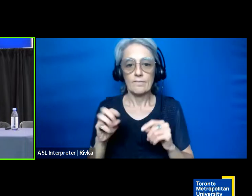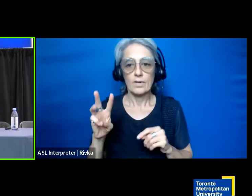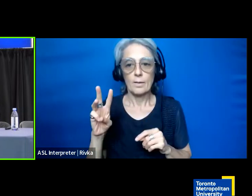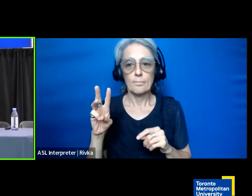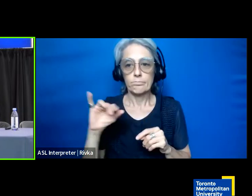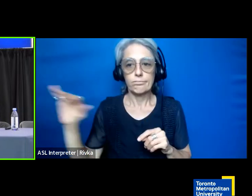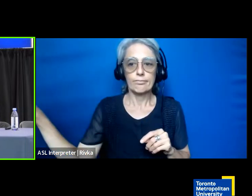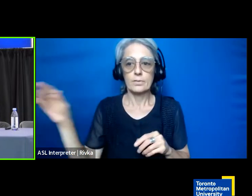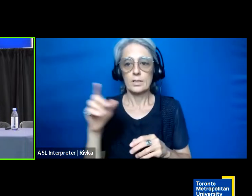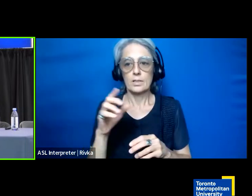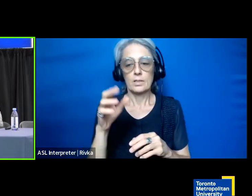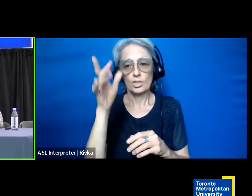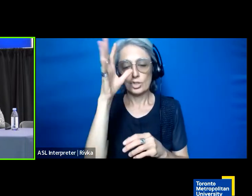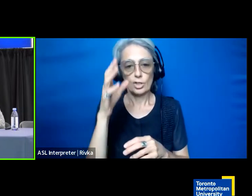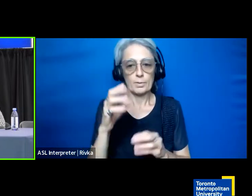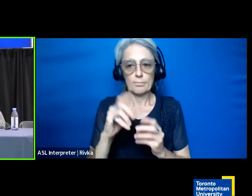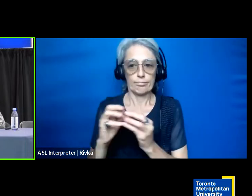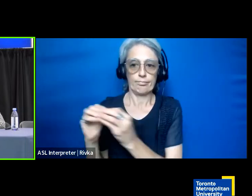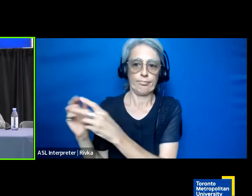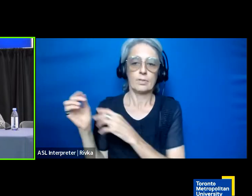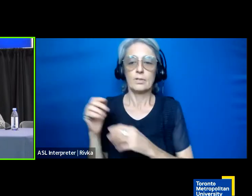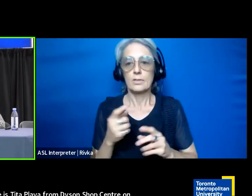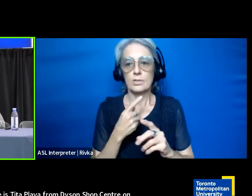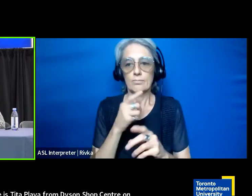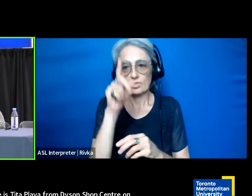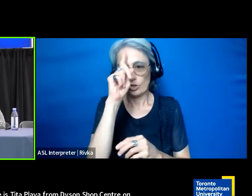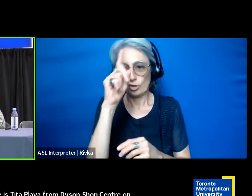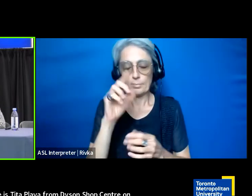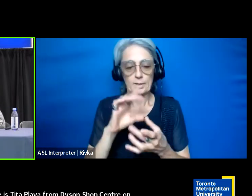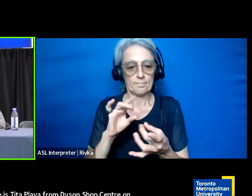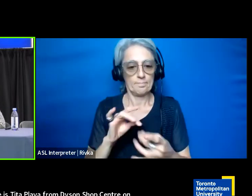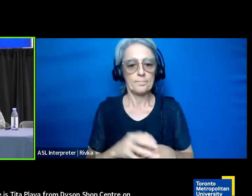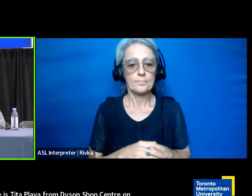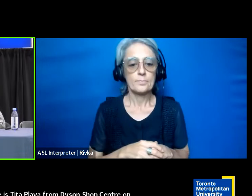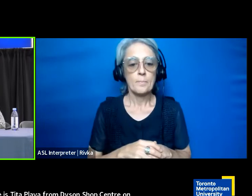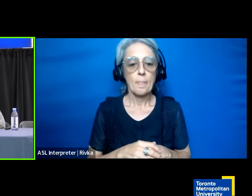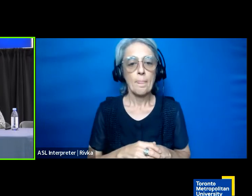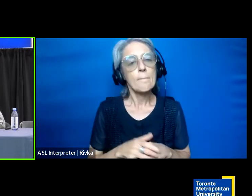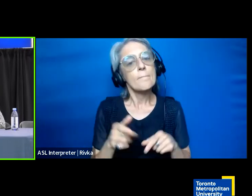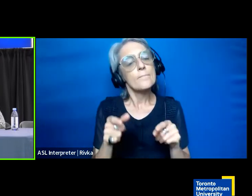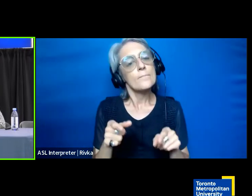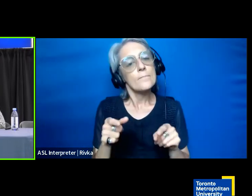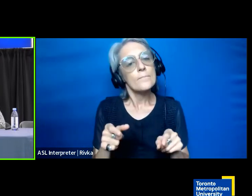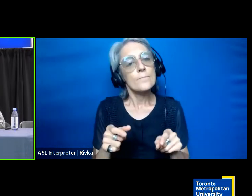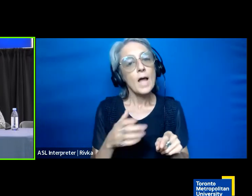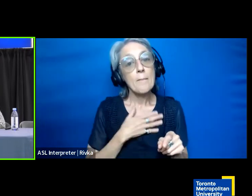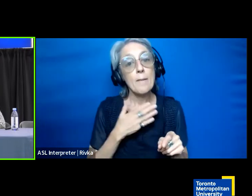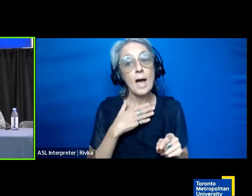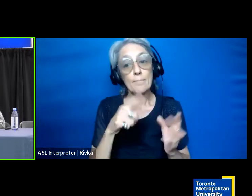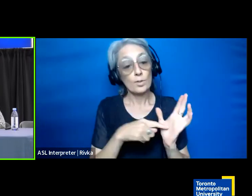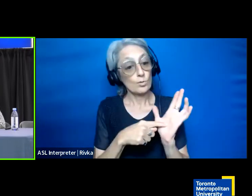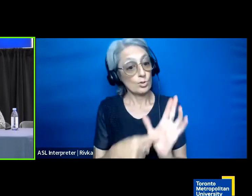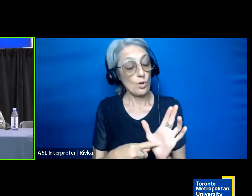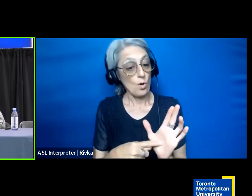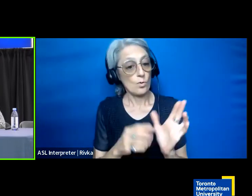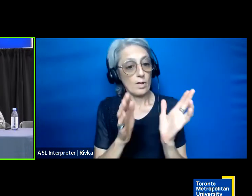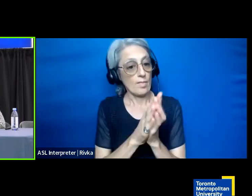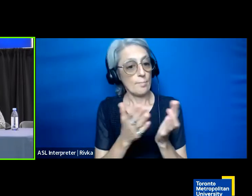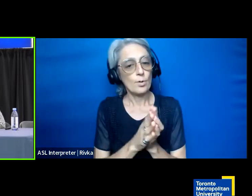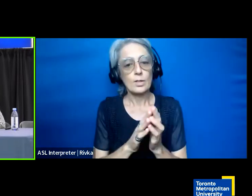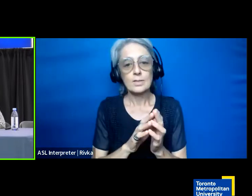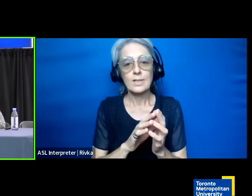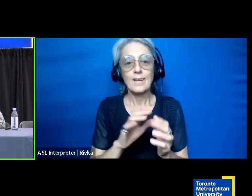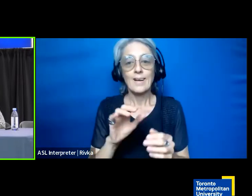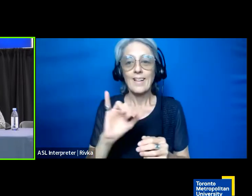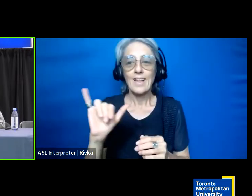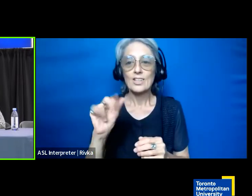Berlin für Sozialforschung. I was really pleased that you showed the books that like Jane Myers,